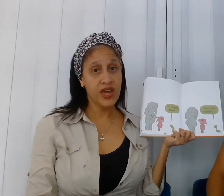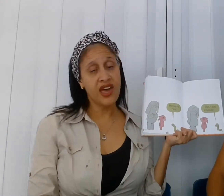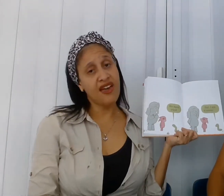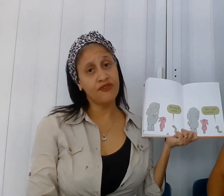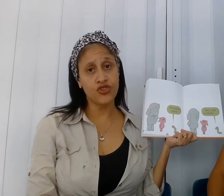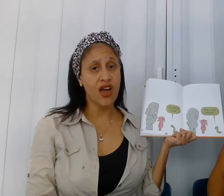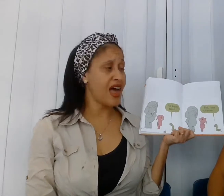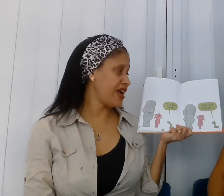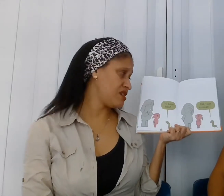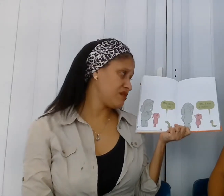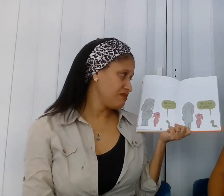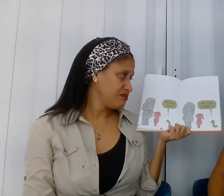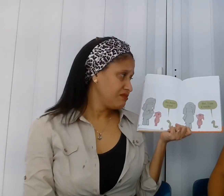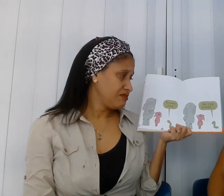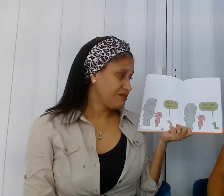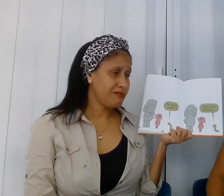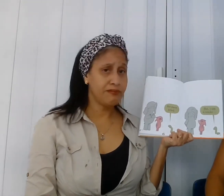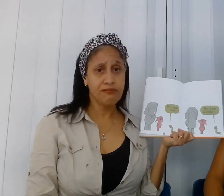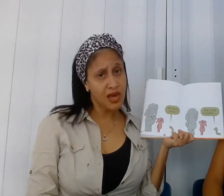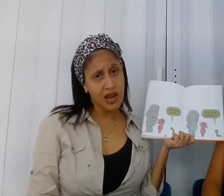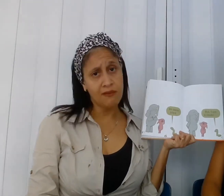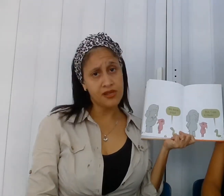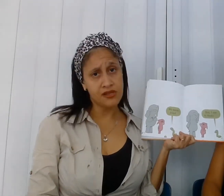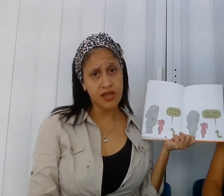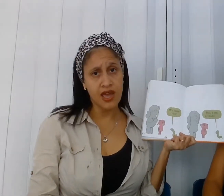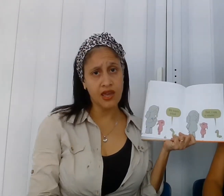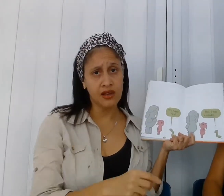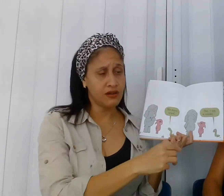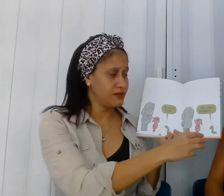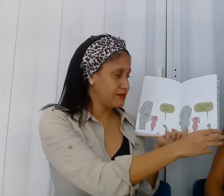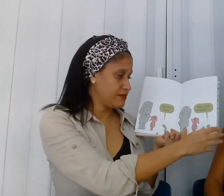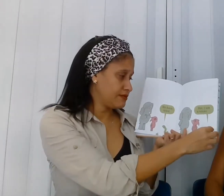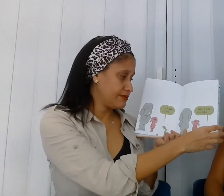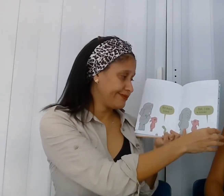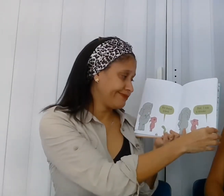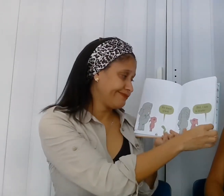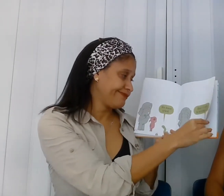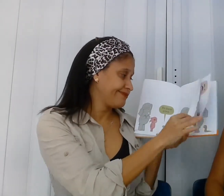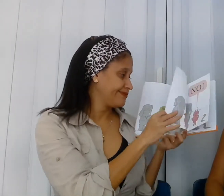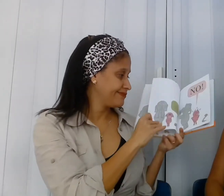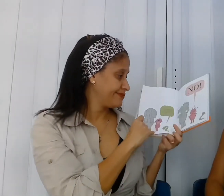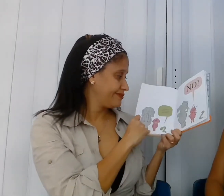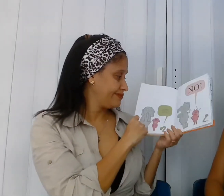We have tried, but I'm a snake.